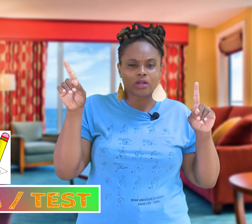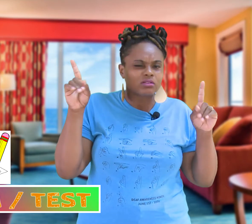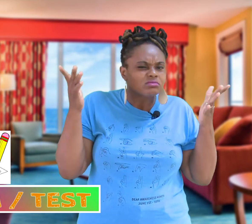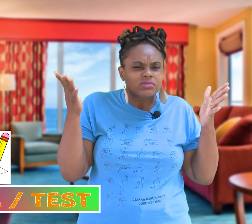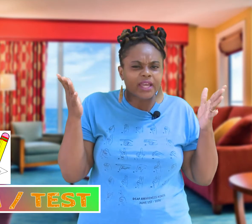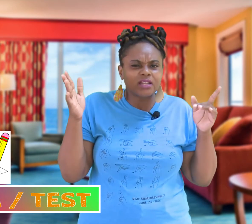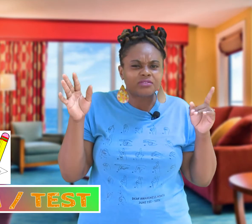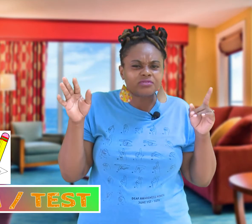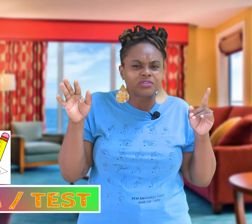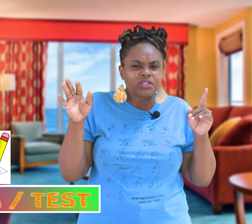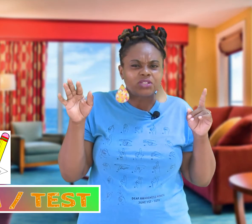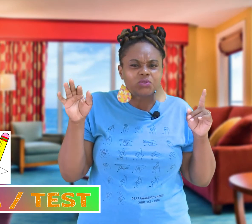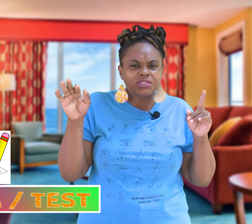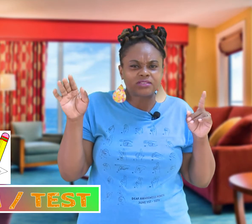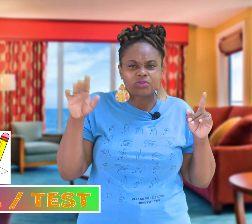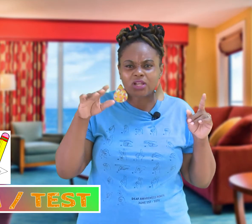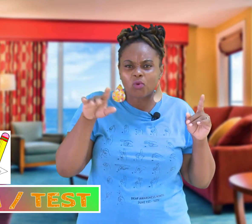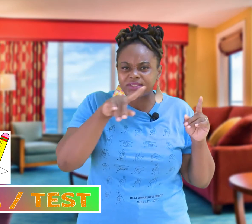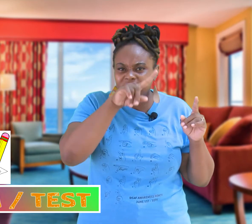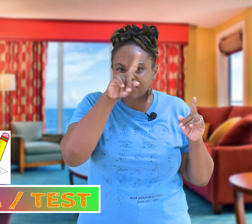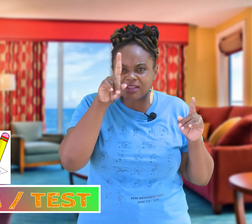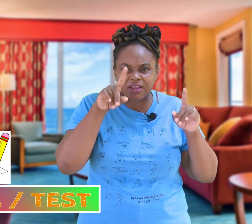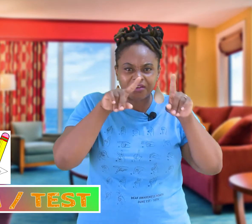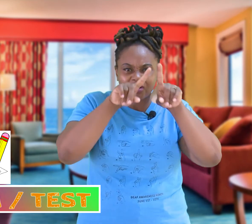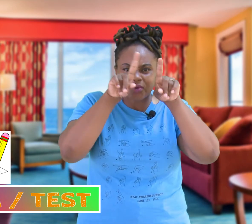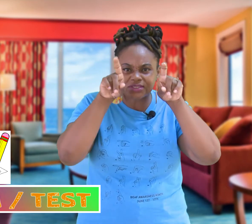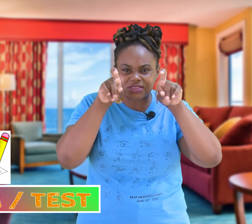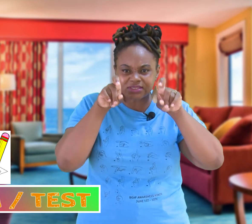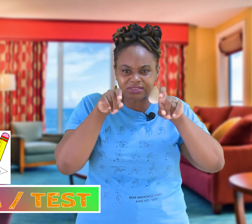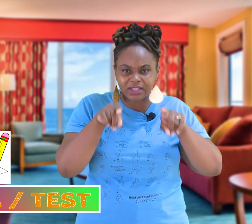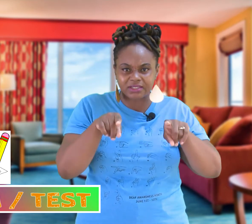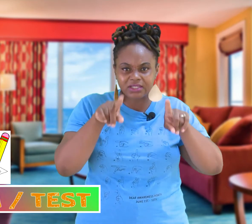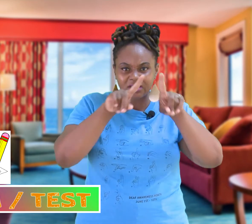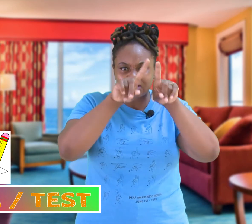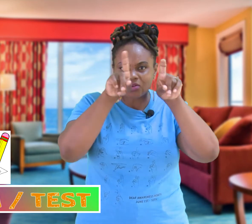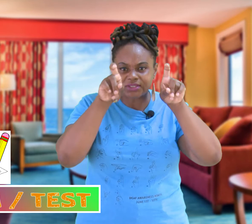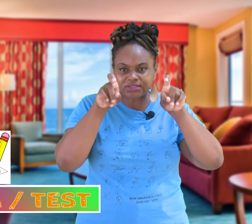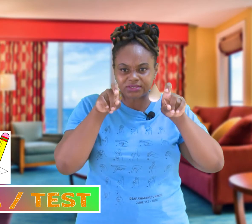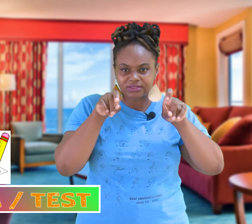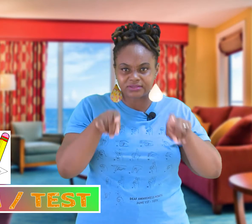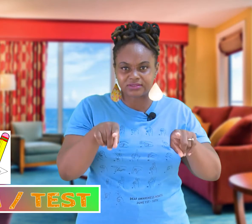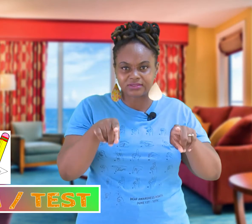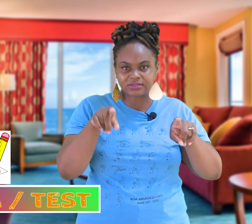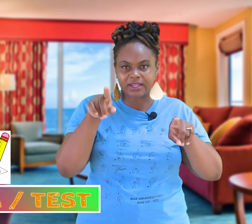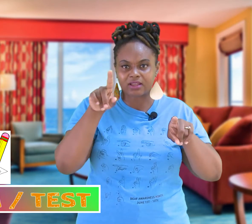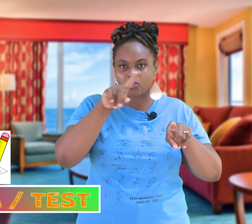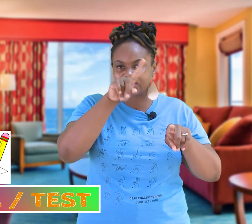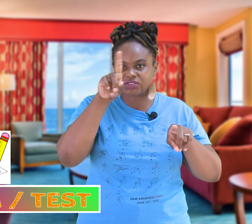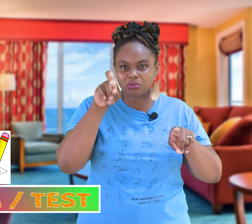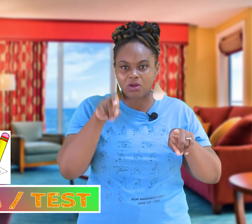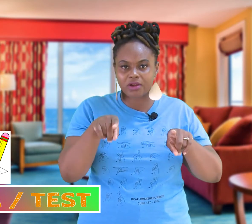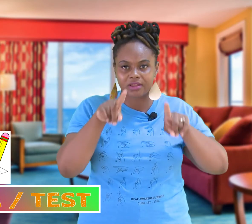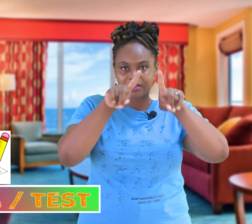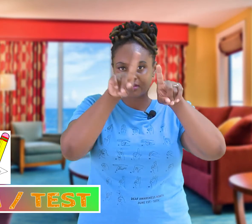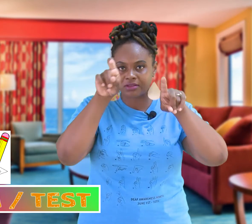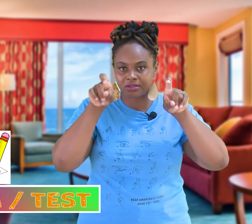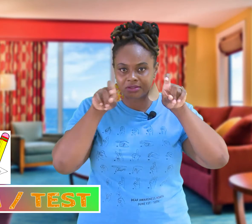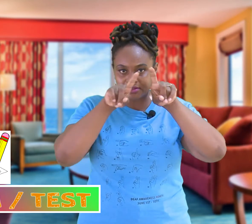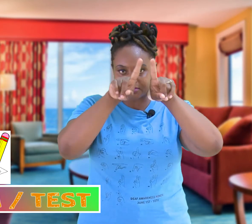are kind of using, doing a question in the air. Question sign. Question. Like a question mark.